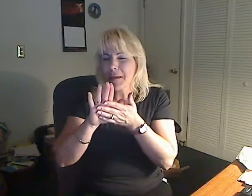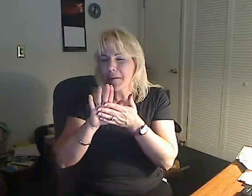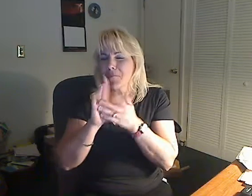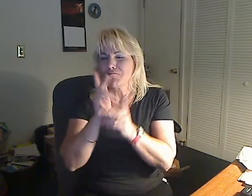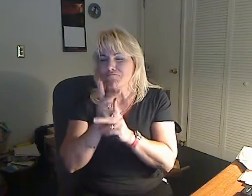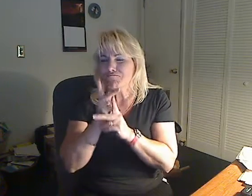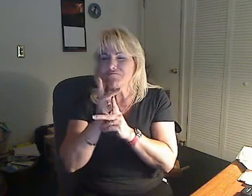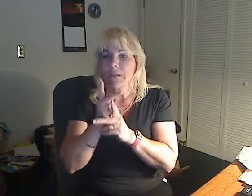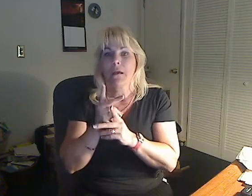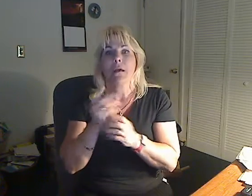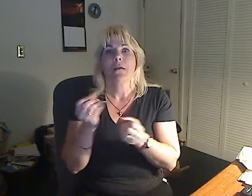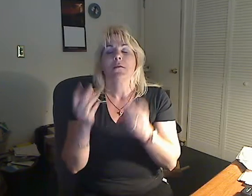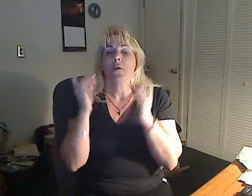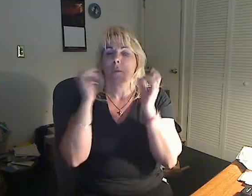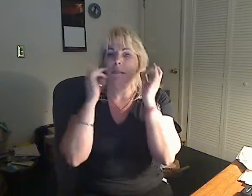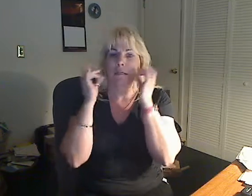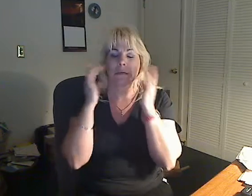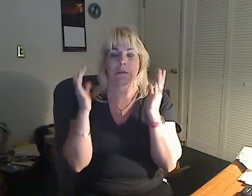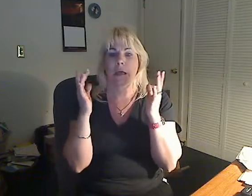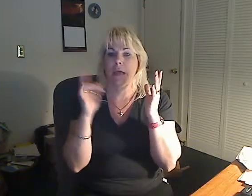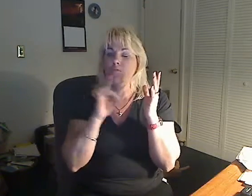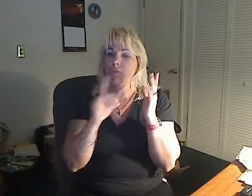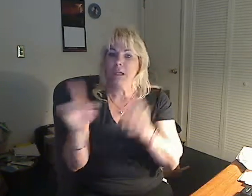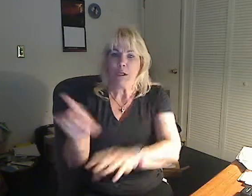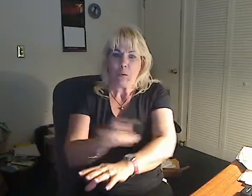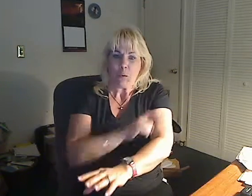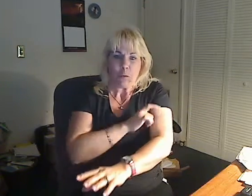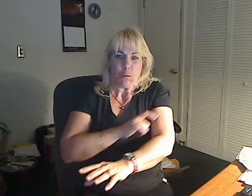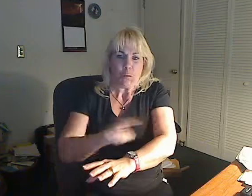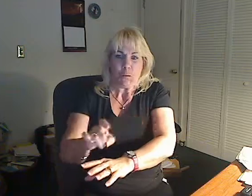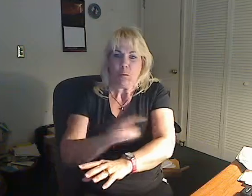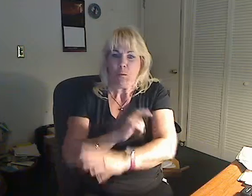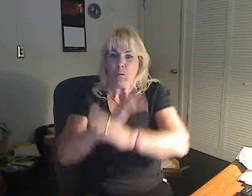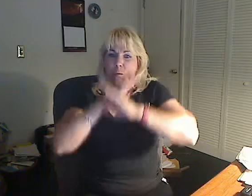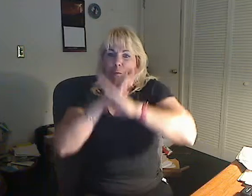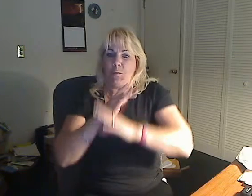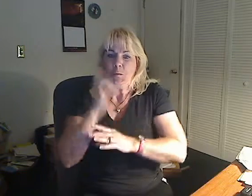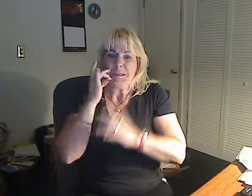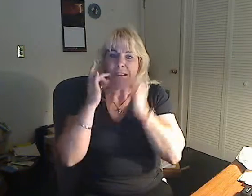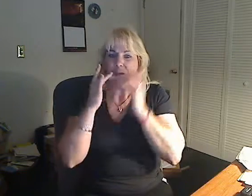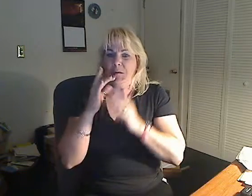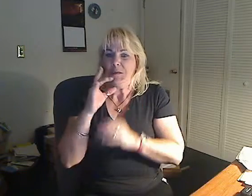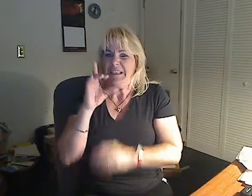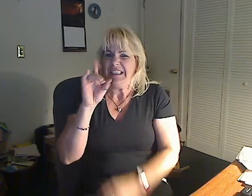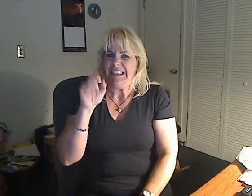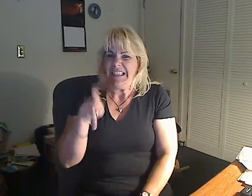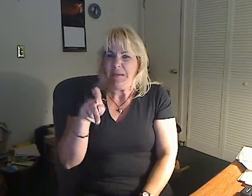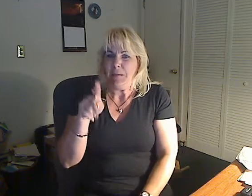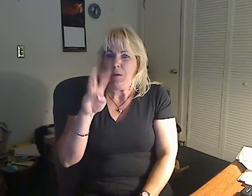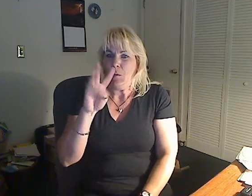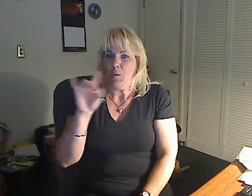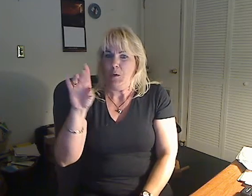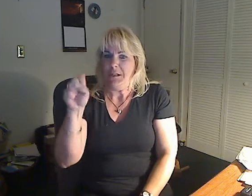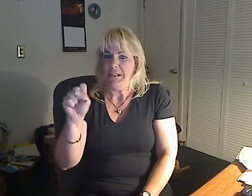that country, and deep woods off becomes your best friend. The only place you don't get eaten by mosquitoes is out in the ocean when you're scuba